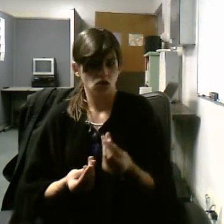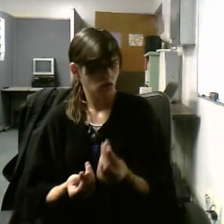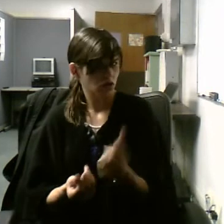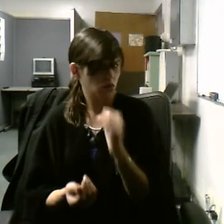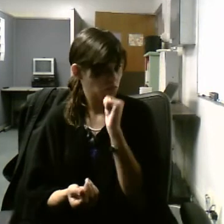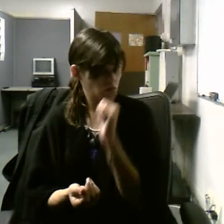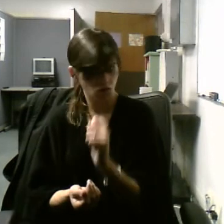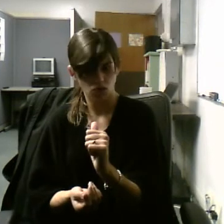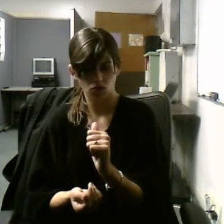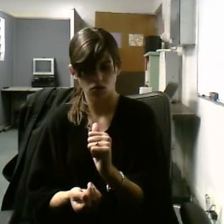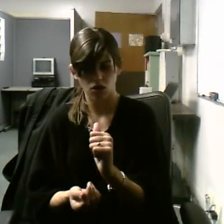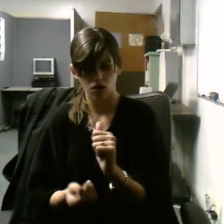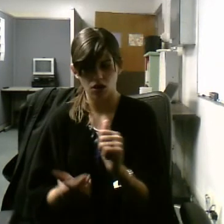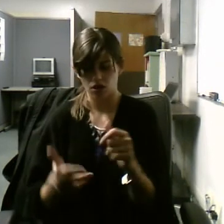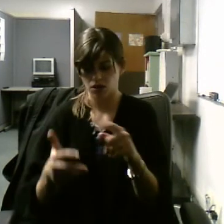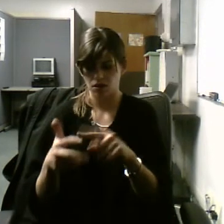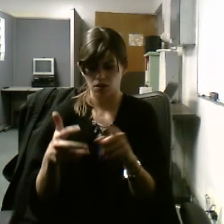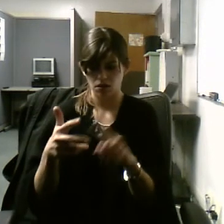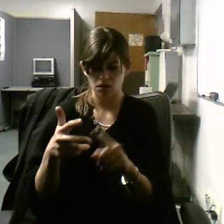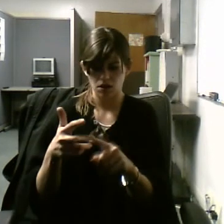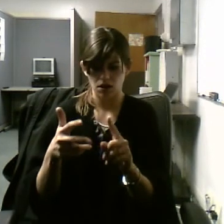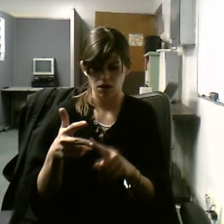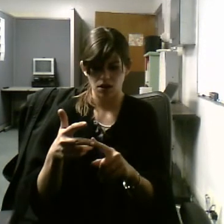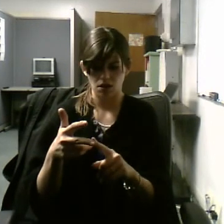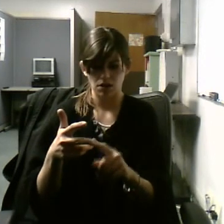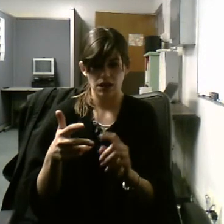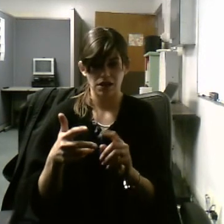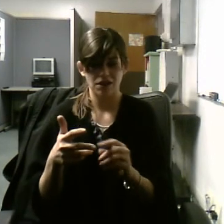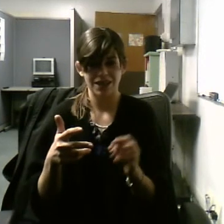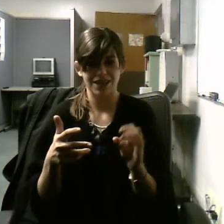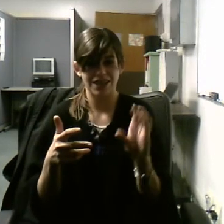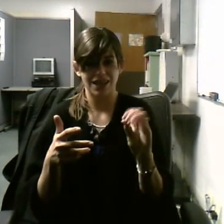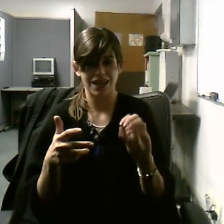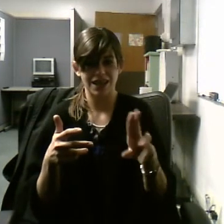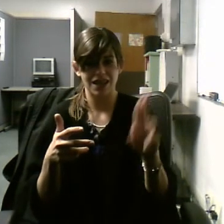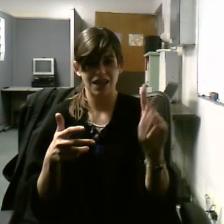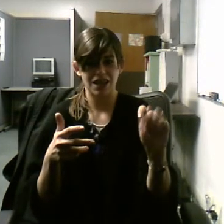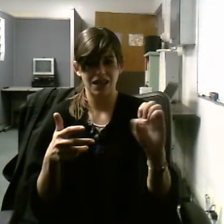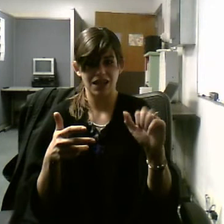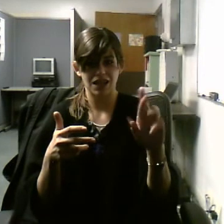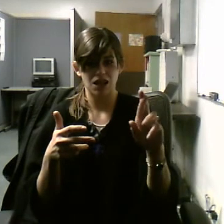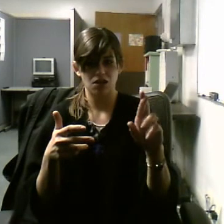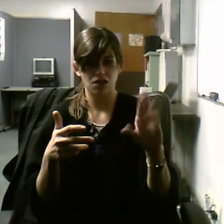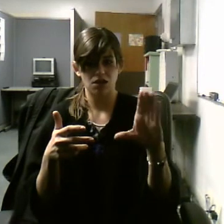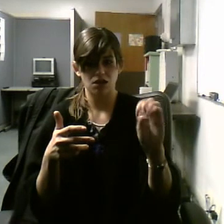mesosphere is the outer core, and it has the physical property of being a liquid layer, and